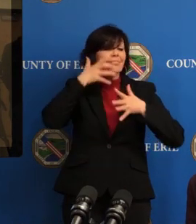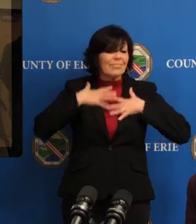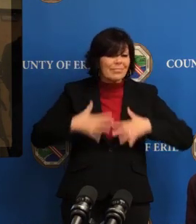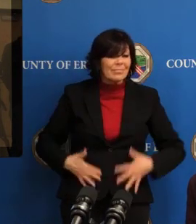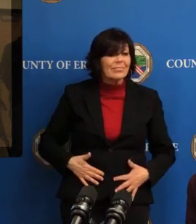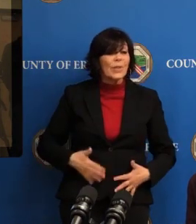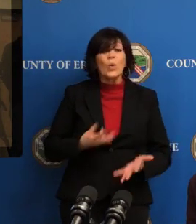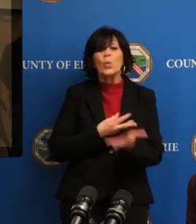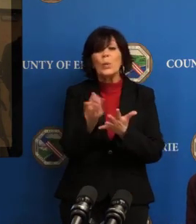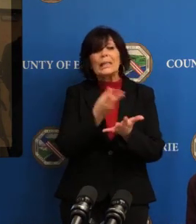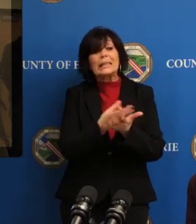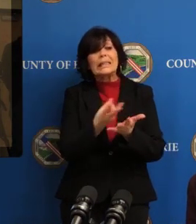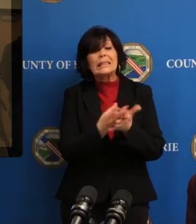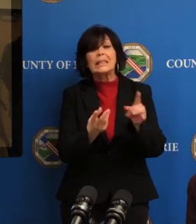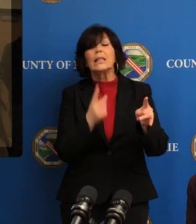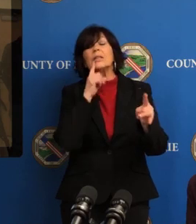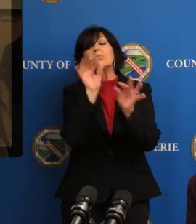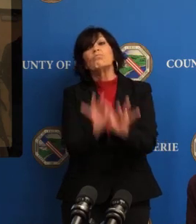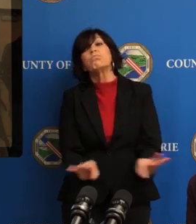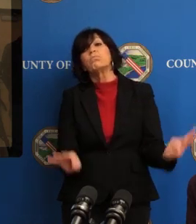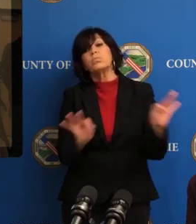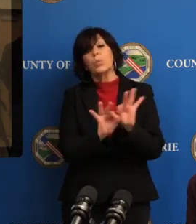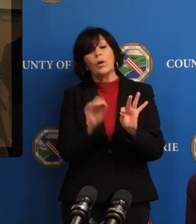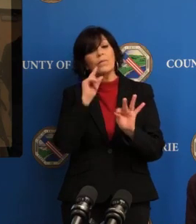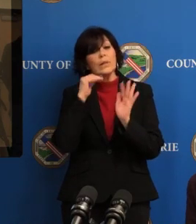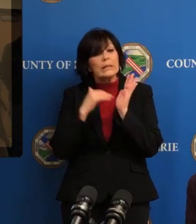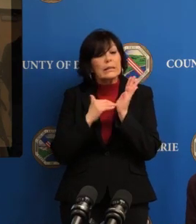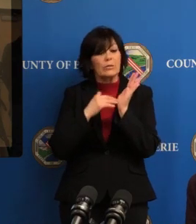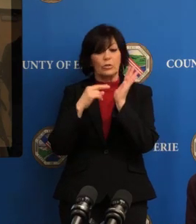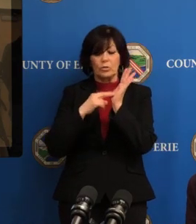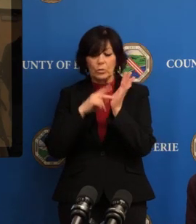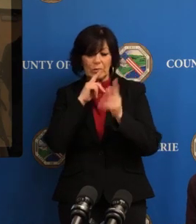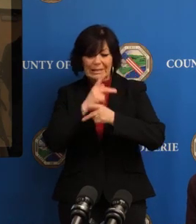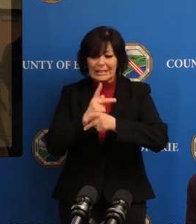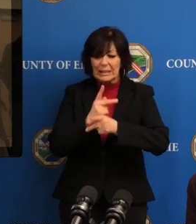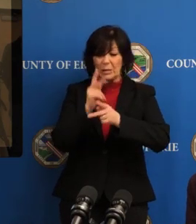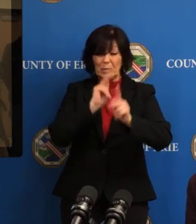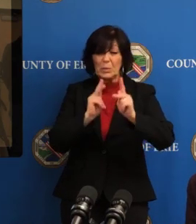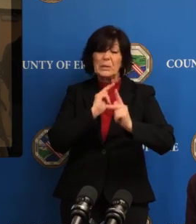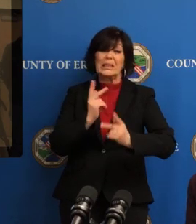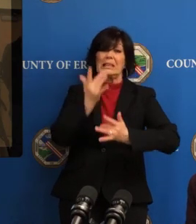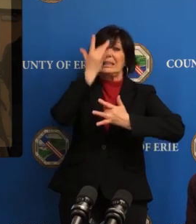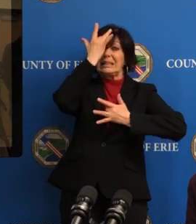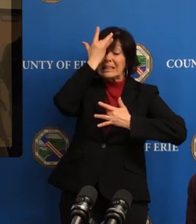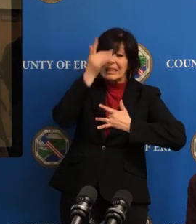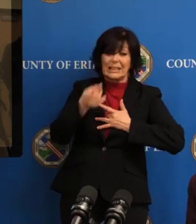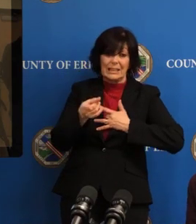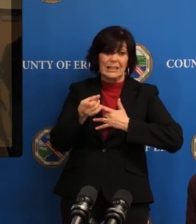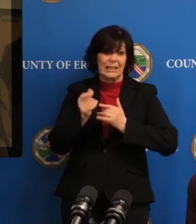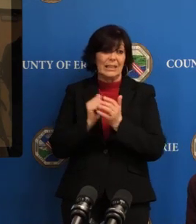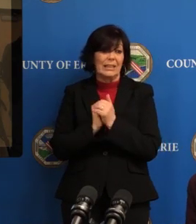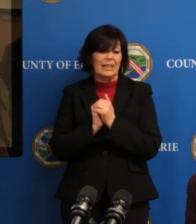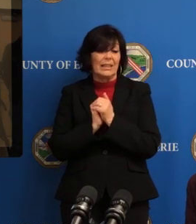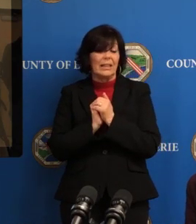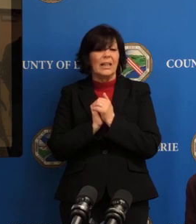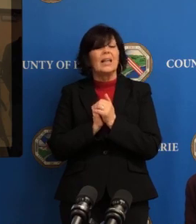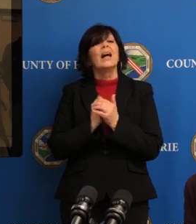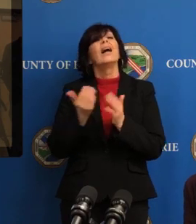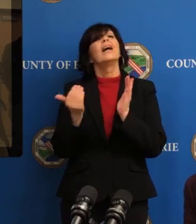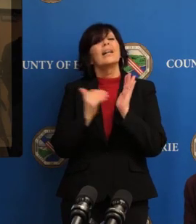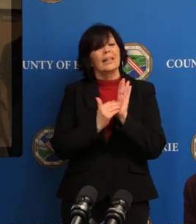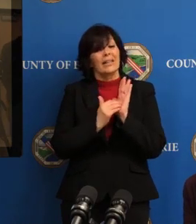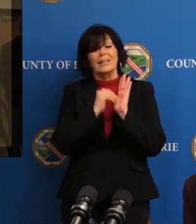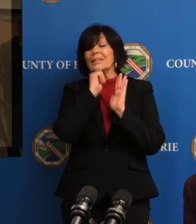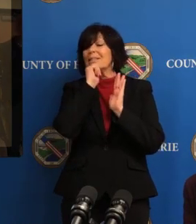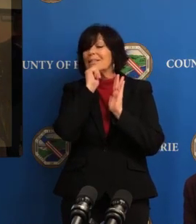gowns, and those are high priority for healthcare workers who are taking care of people who have coronavirus disease. So again,